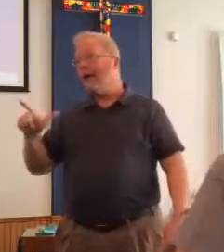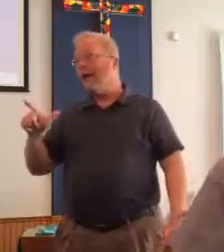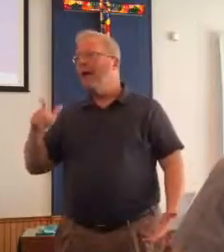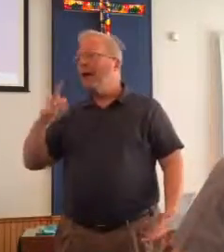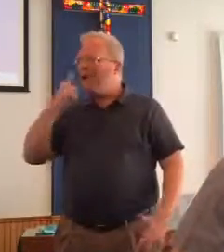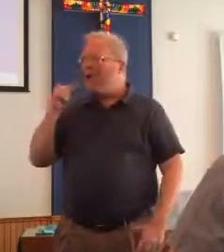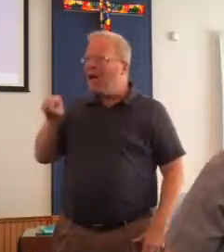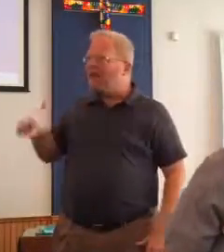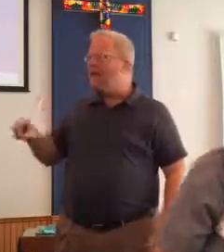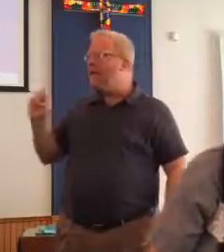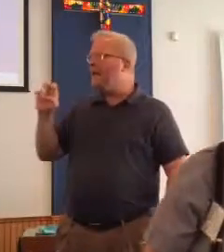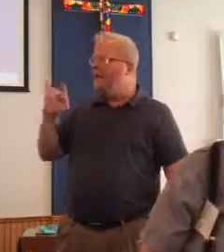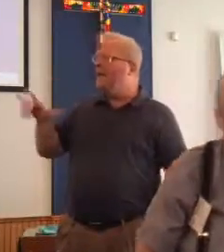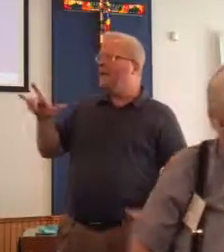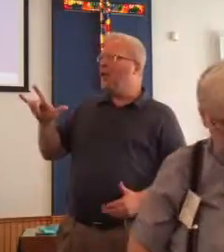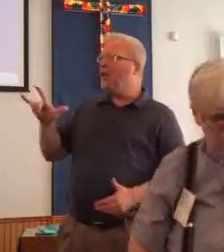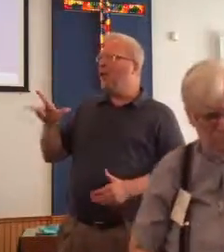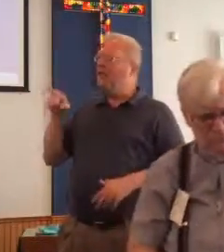Hebrew horde.